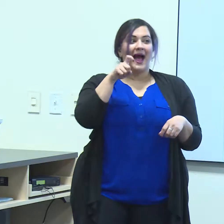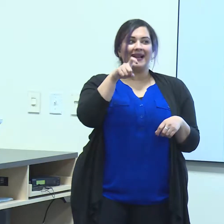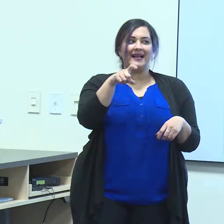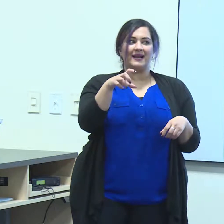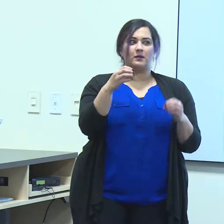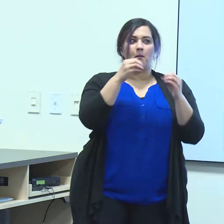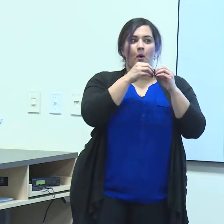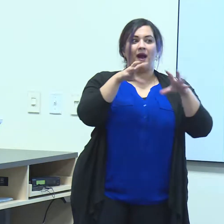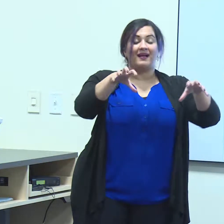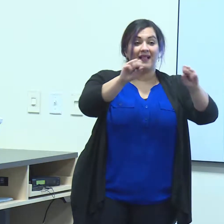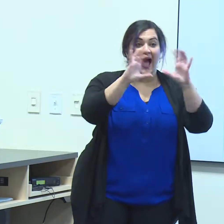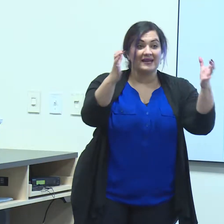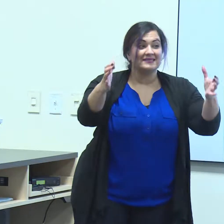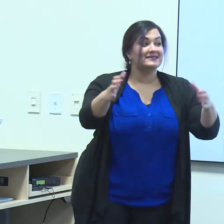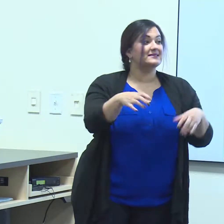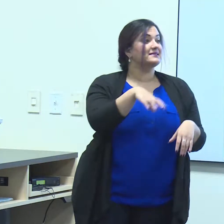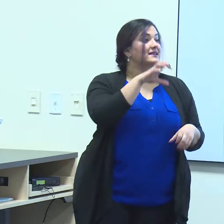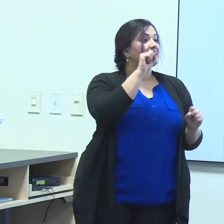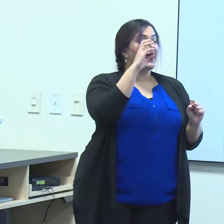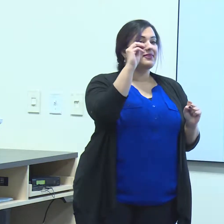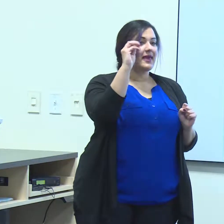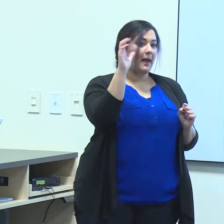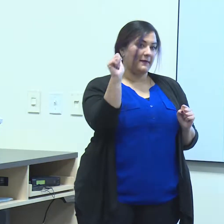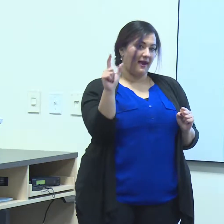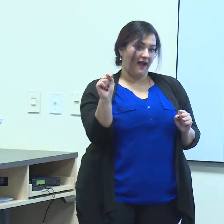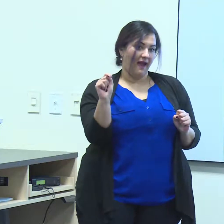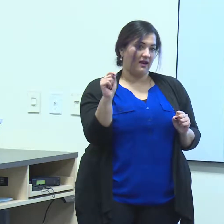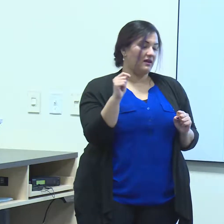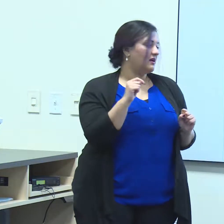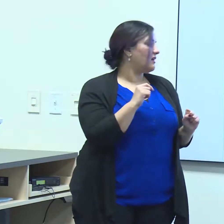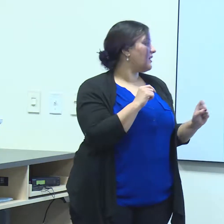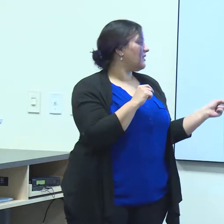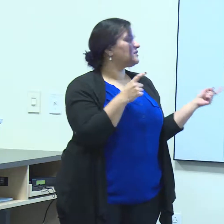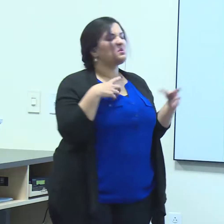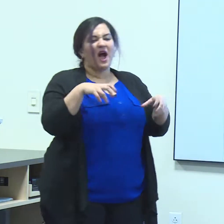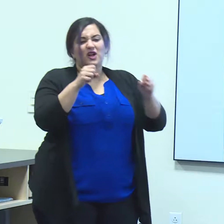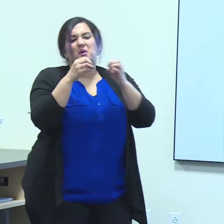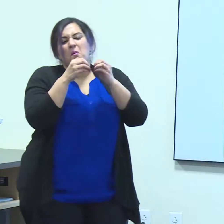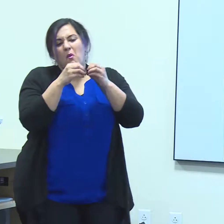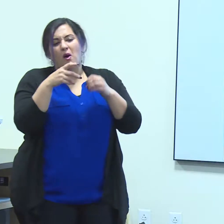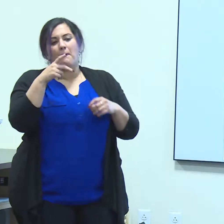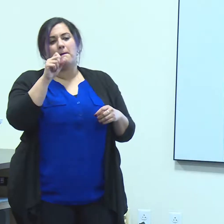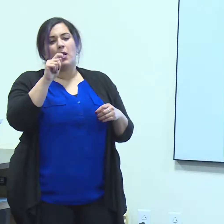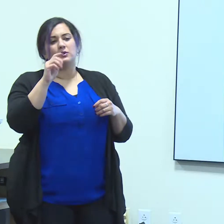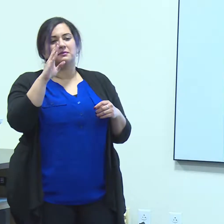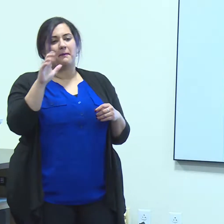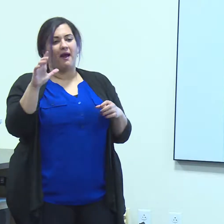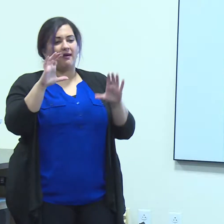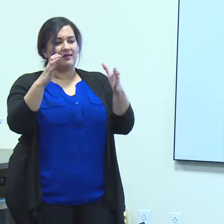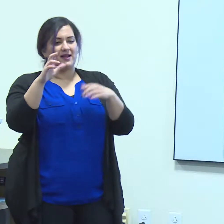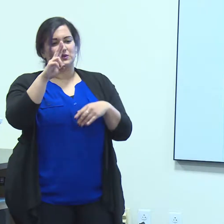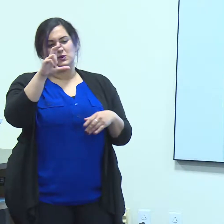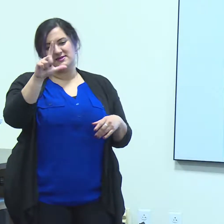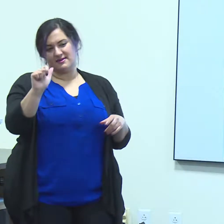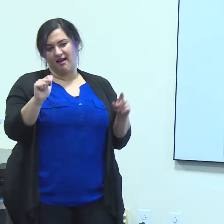able to go to medical school. So I needed to take more classes and the MCAT. So I took more post-bac classes